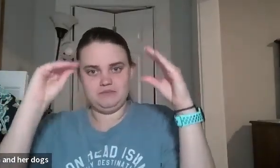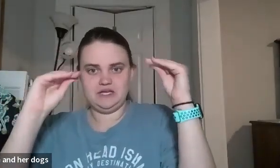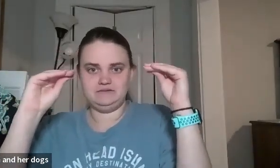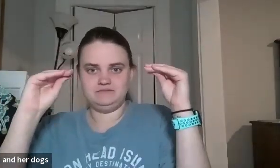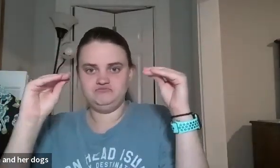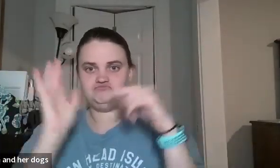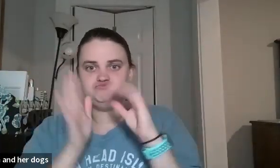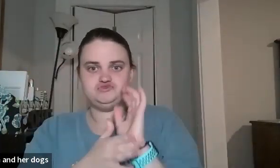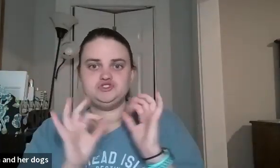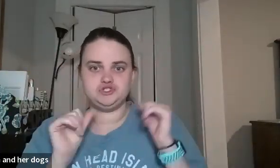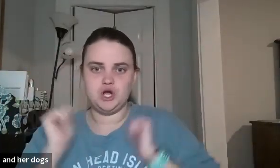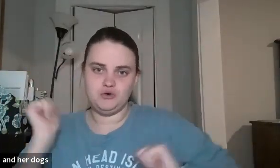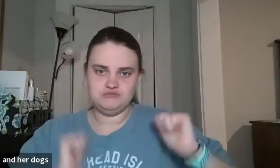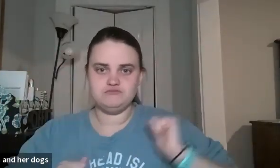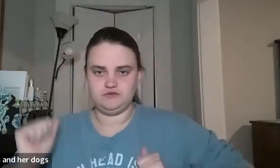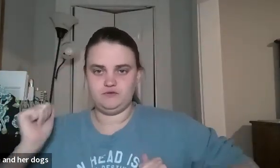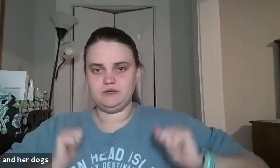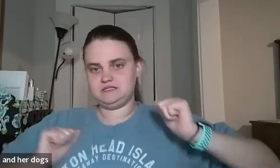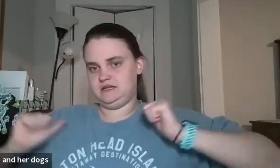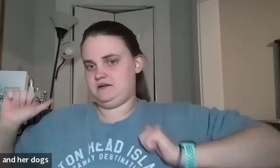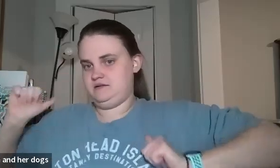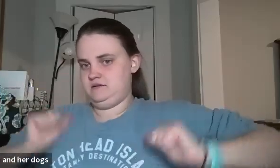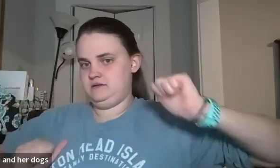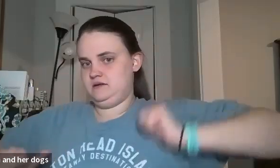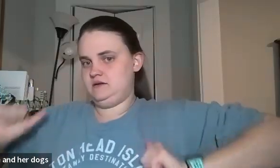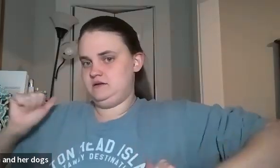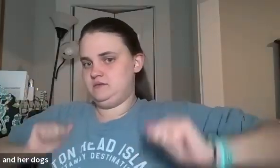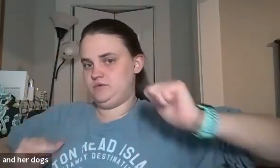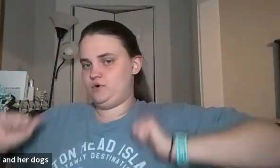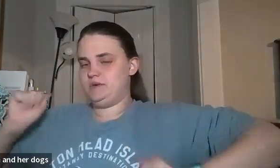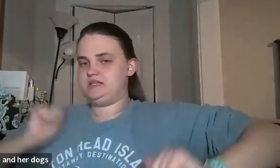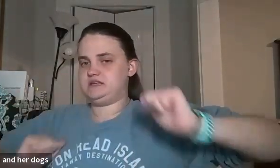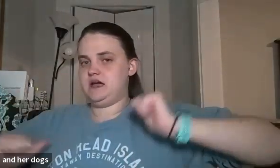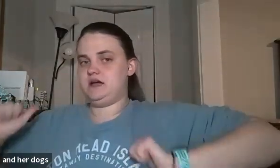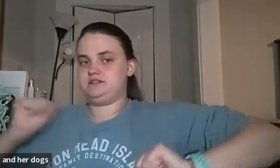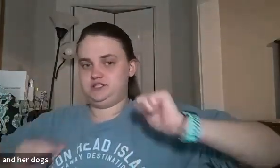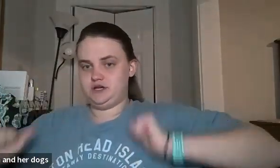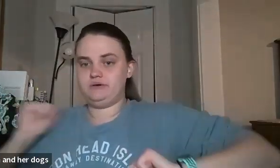puppet show, performance, like performance, act, show.